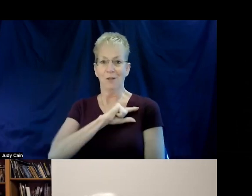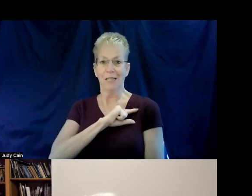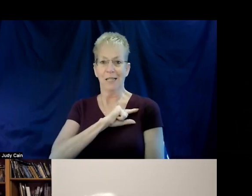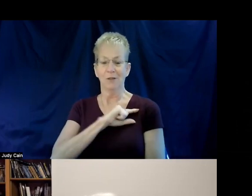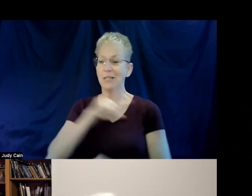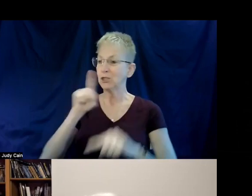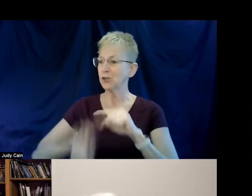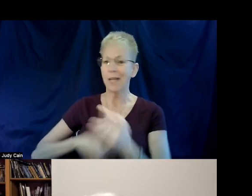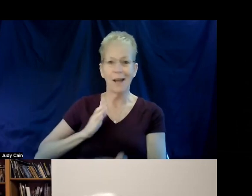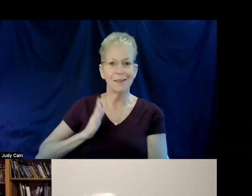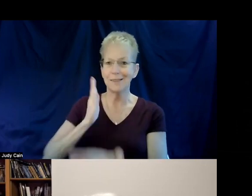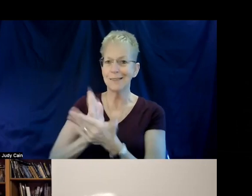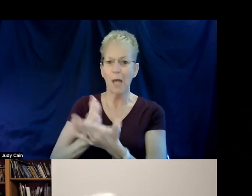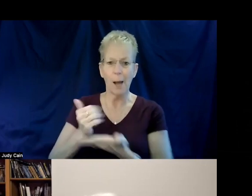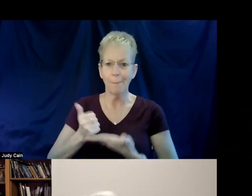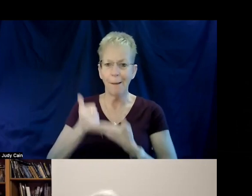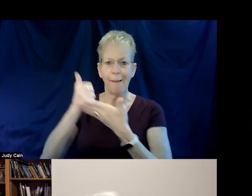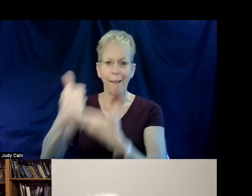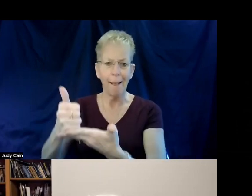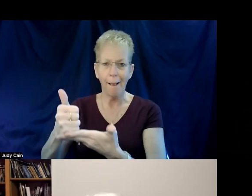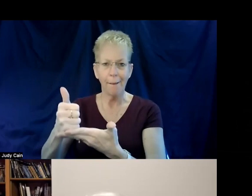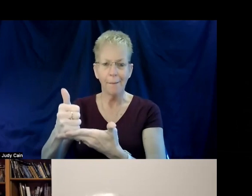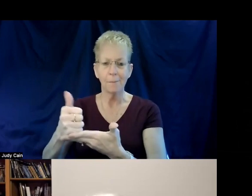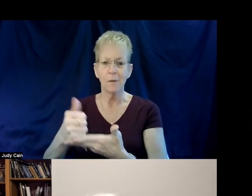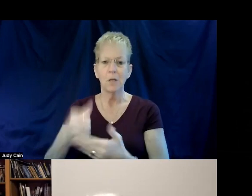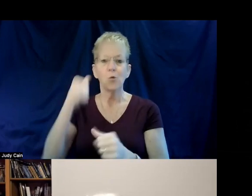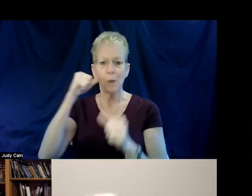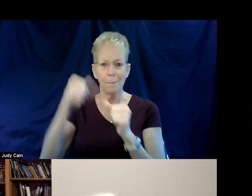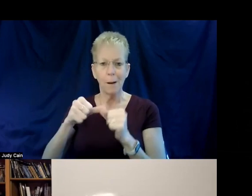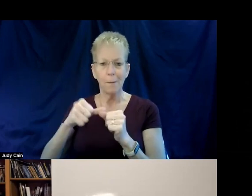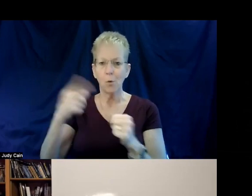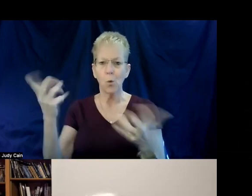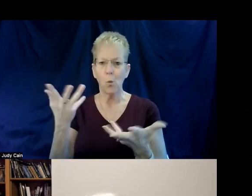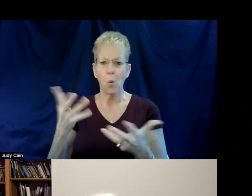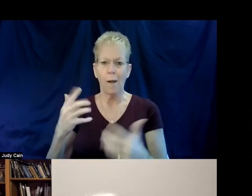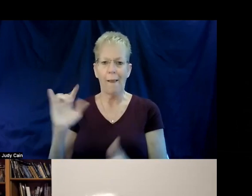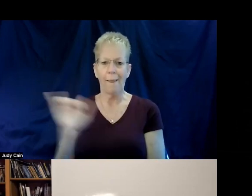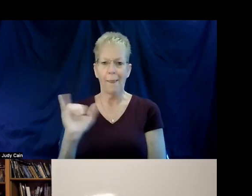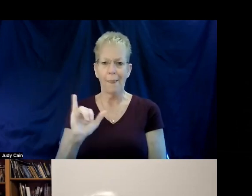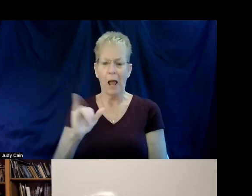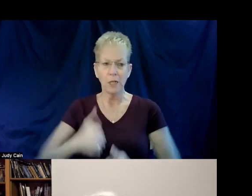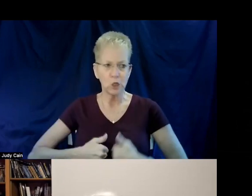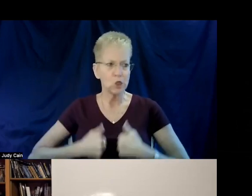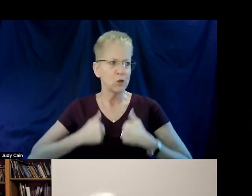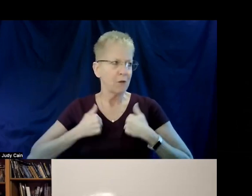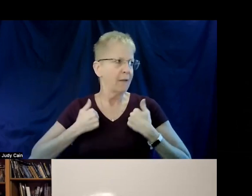this because she remembers what it was like surviving when all those around her died.